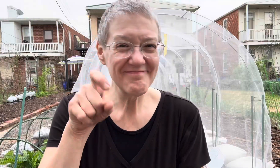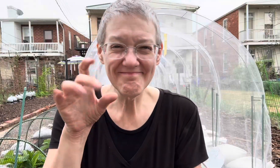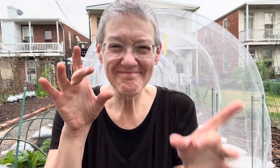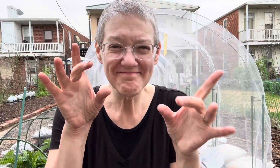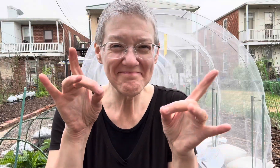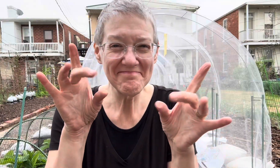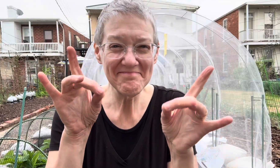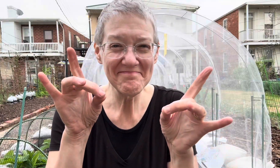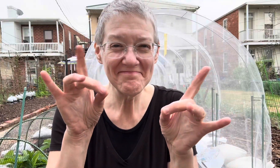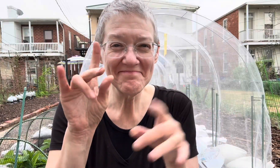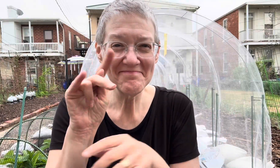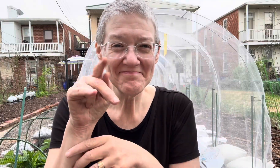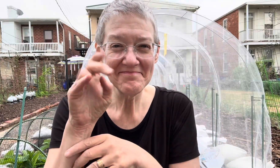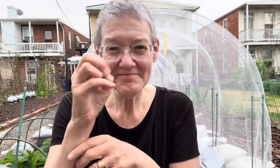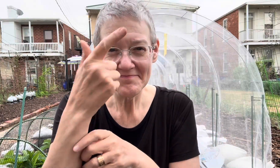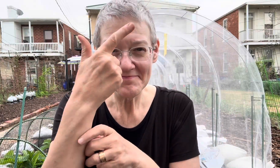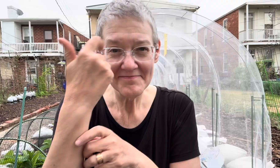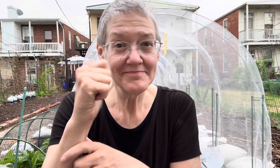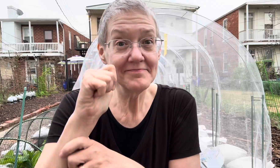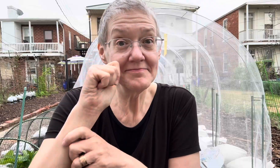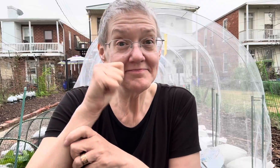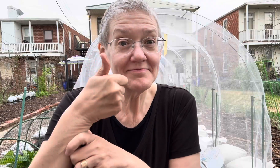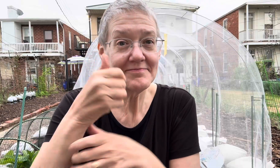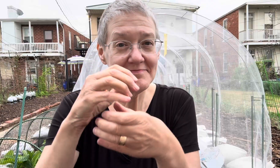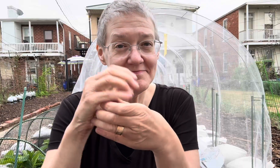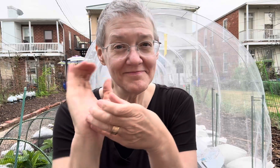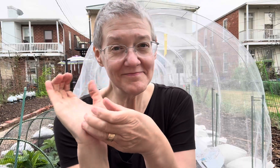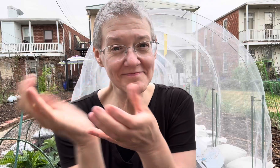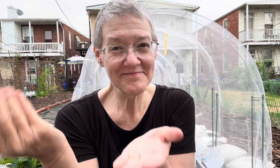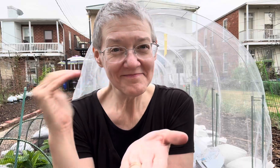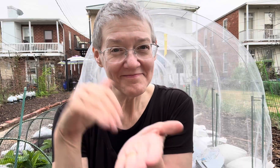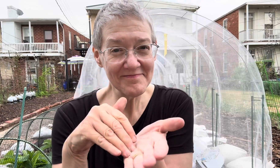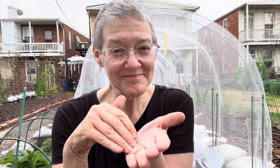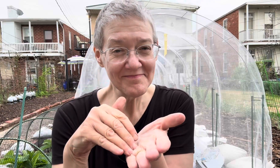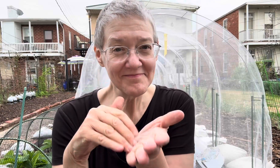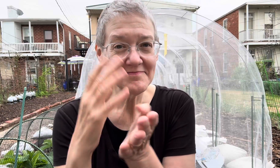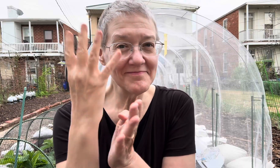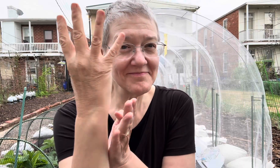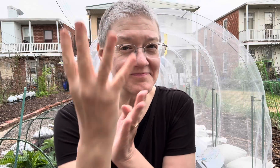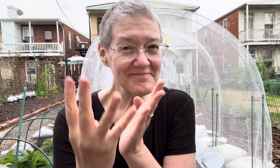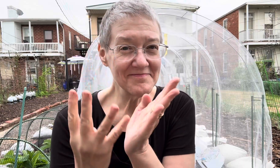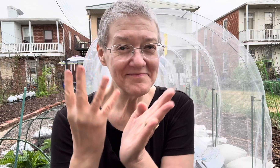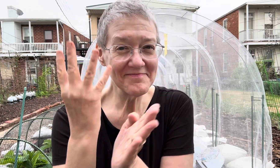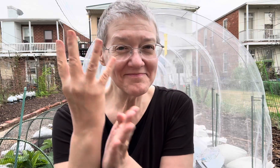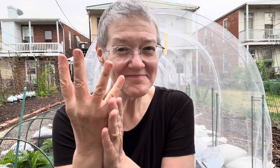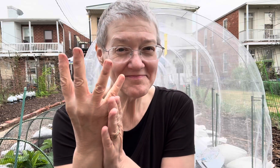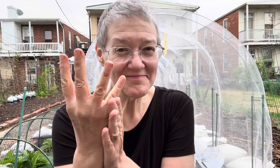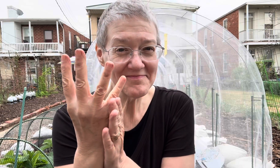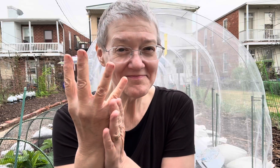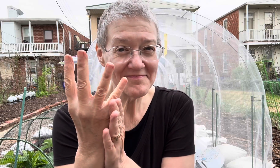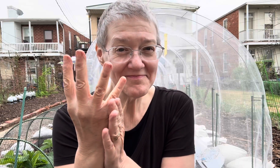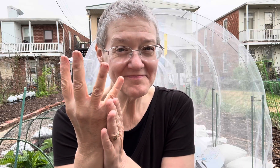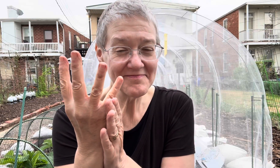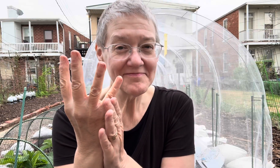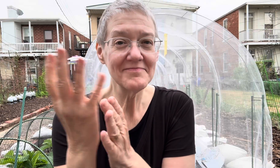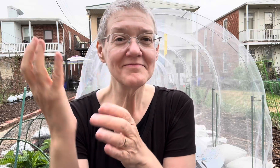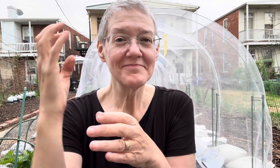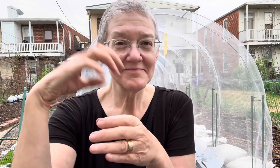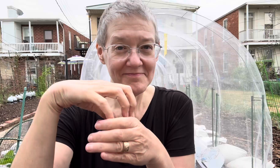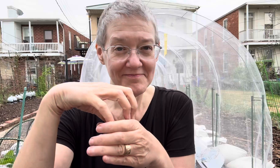We don't need that sticky tape because tomorrow we're going to open them up again. And they'll be open for 4 hours.